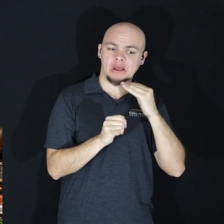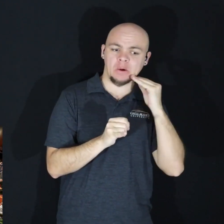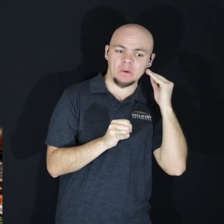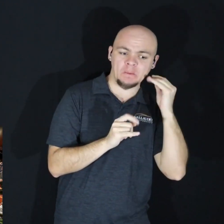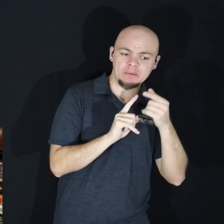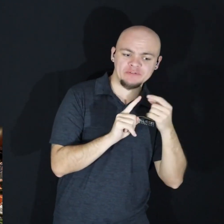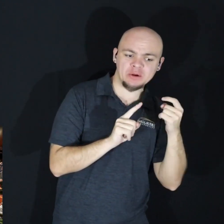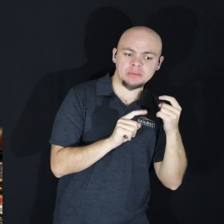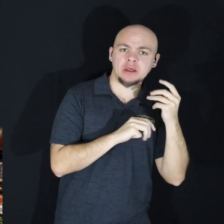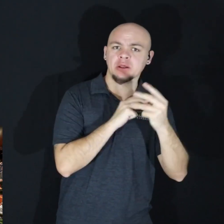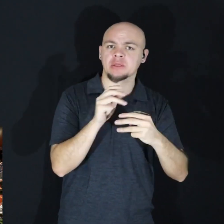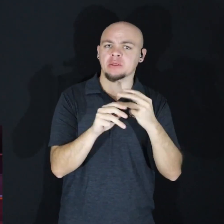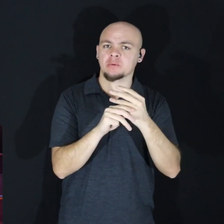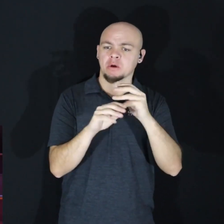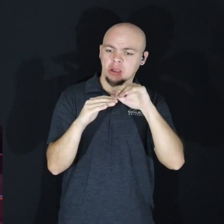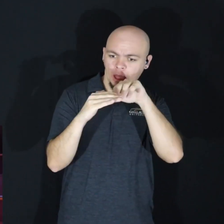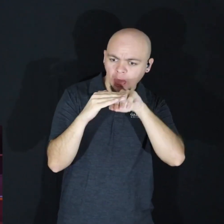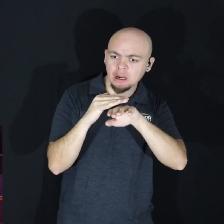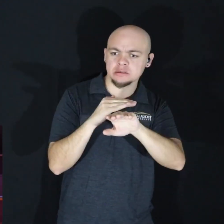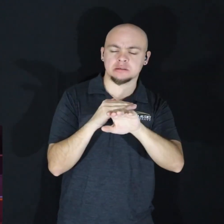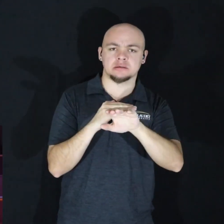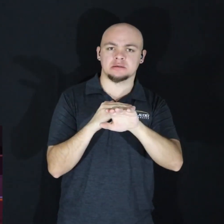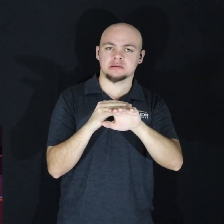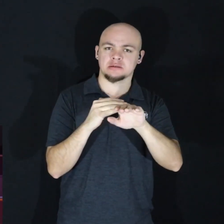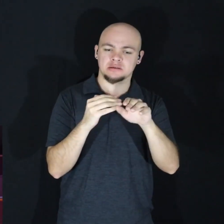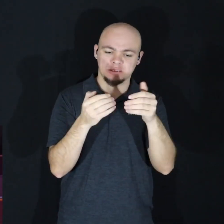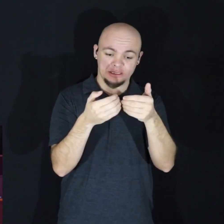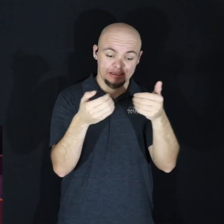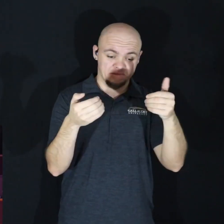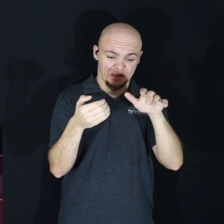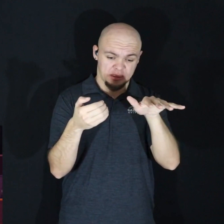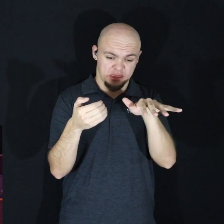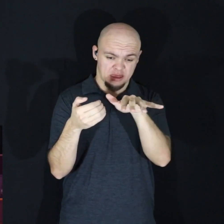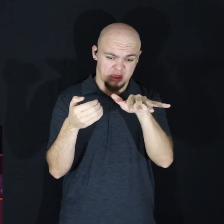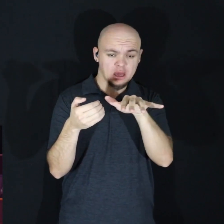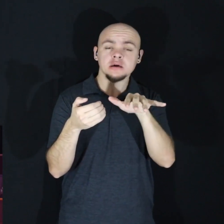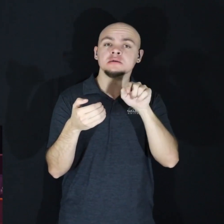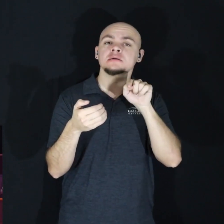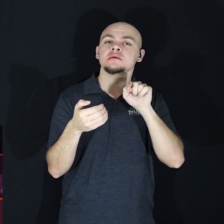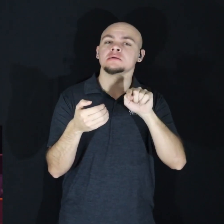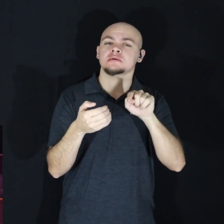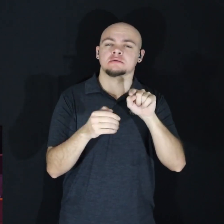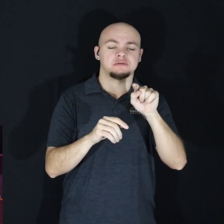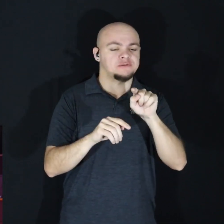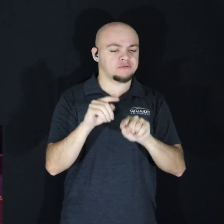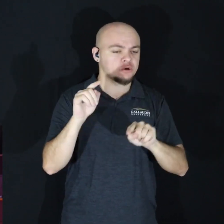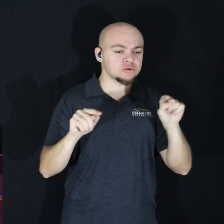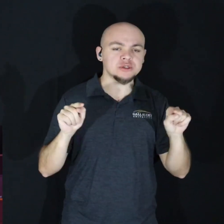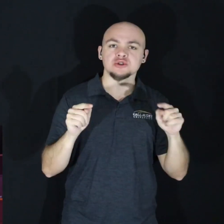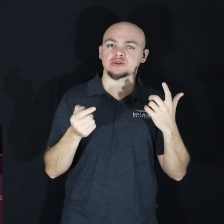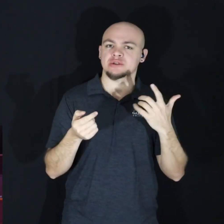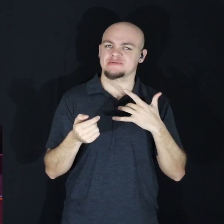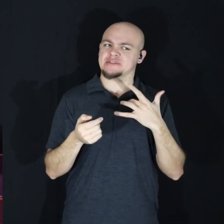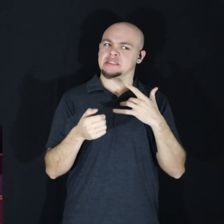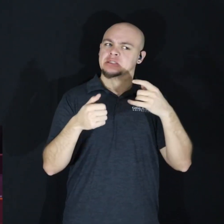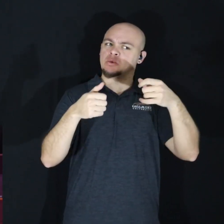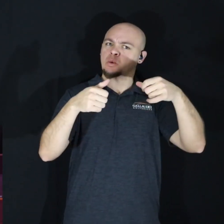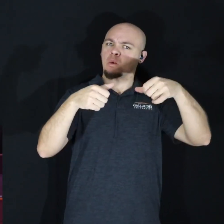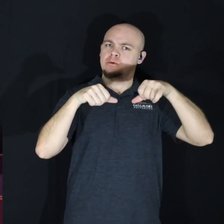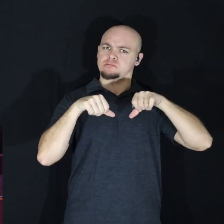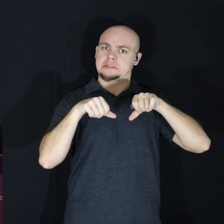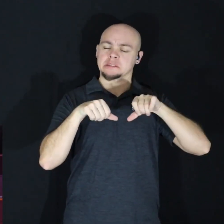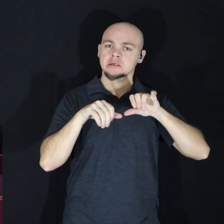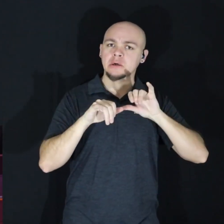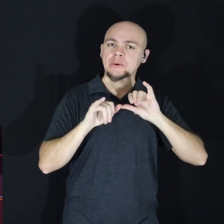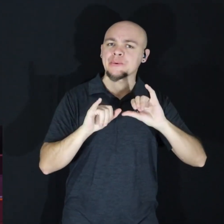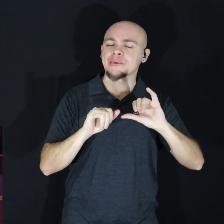world you step out to. The gap between those spaces often holds many variations of rejection.